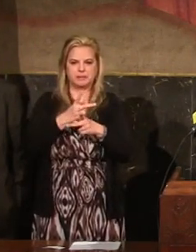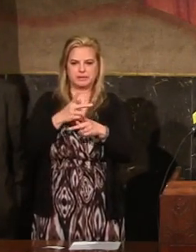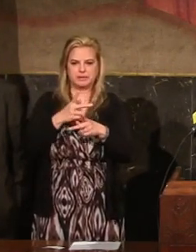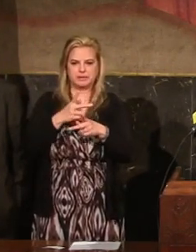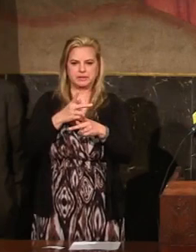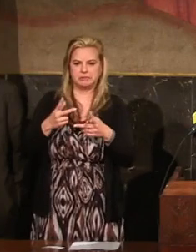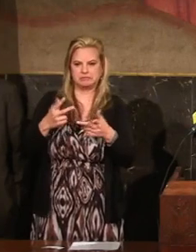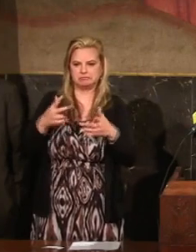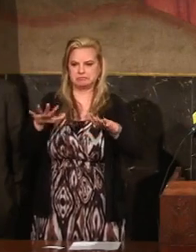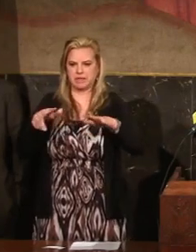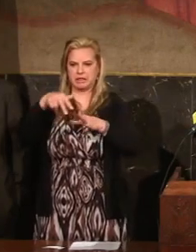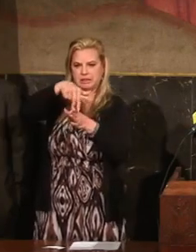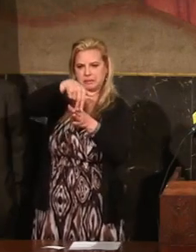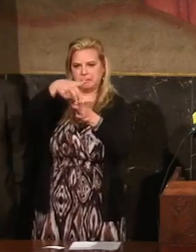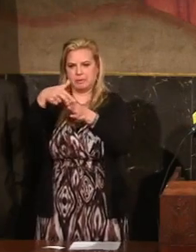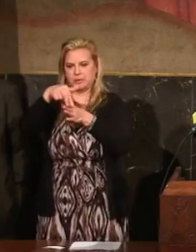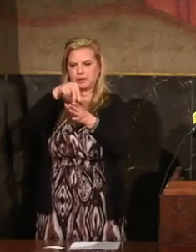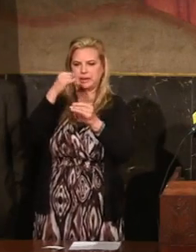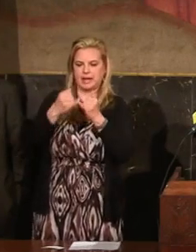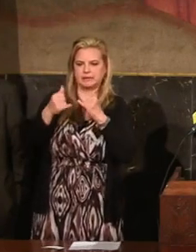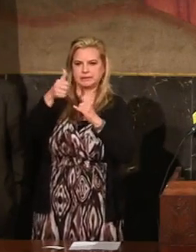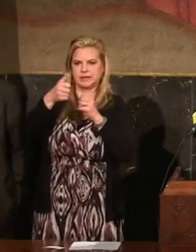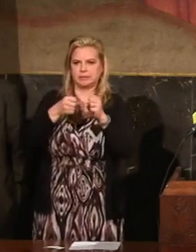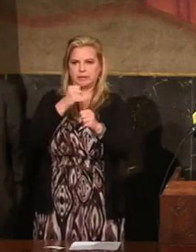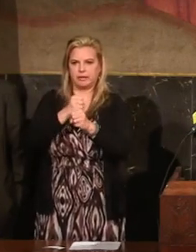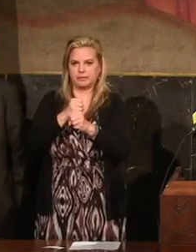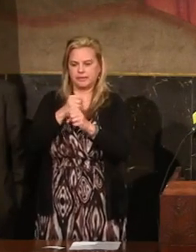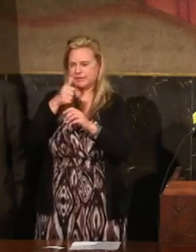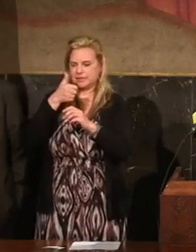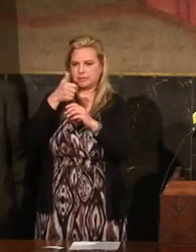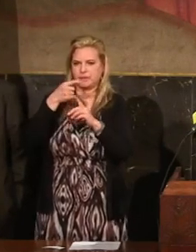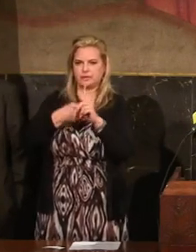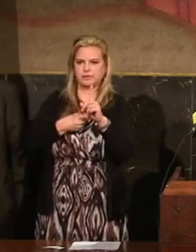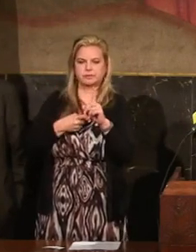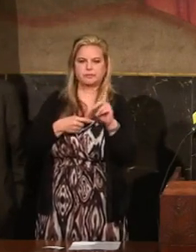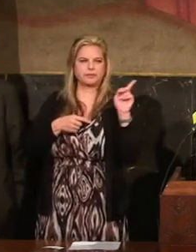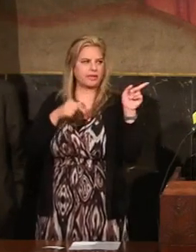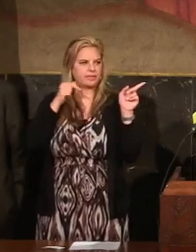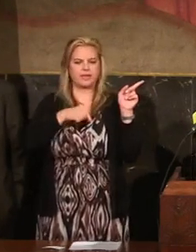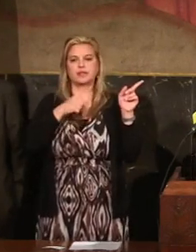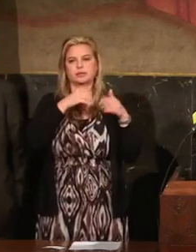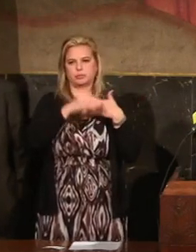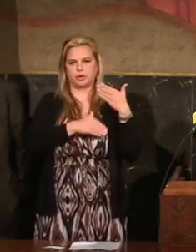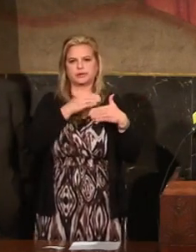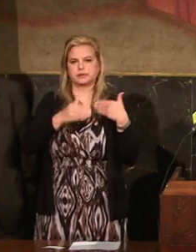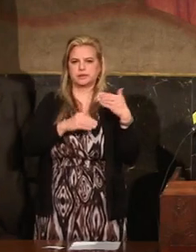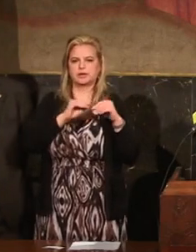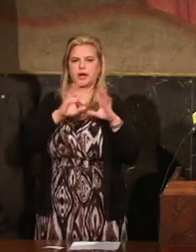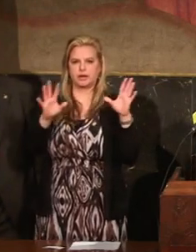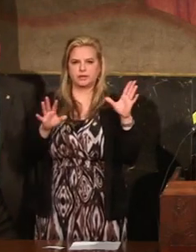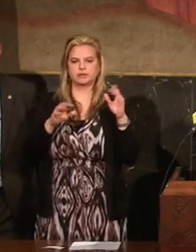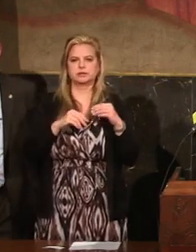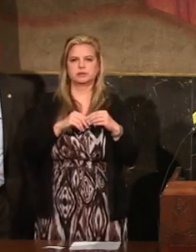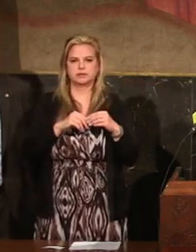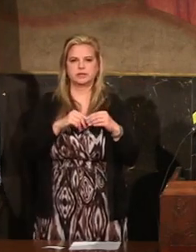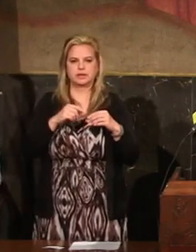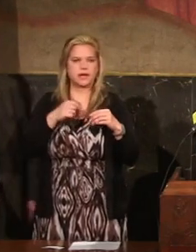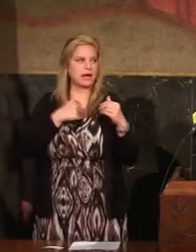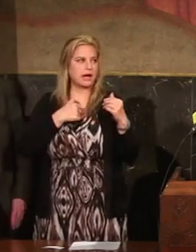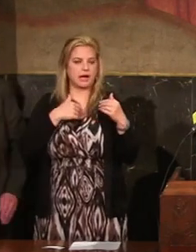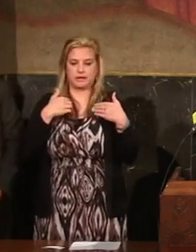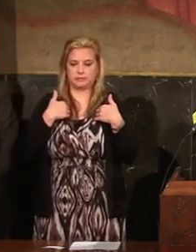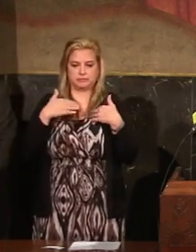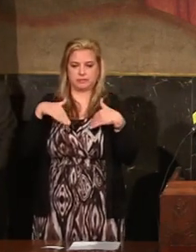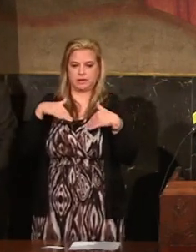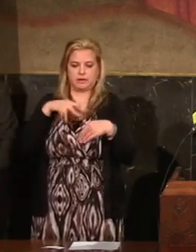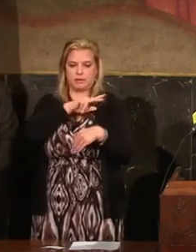months? This is a process, obviously, and the Department of Justice has to go through its process, and they've done that, and I know I have not been